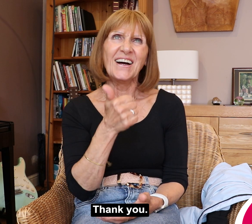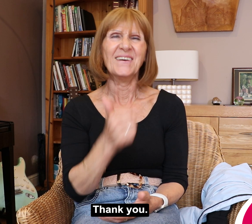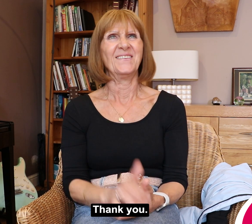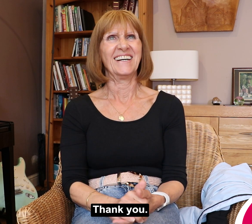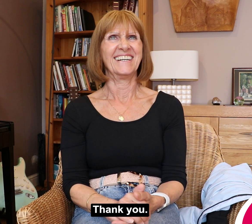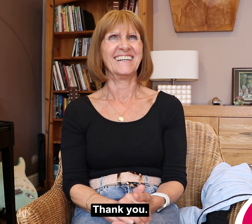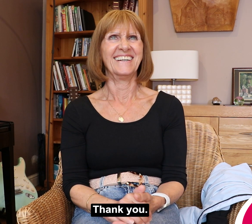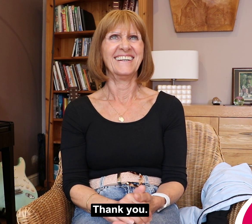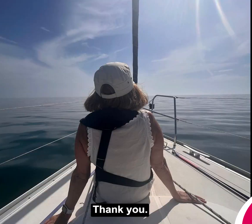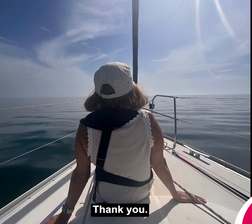Thank you.